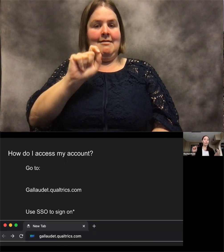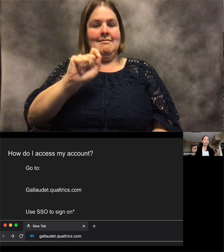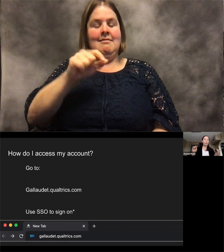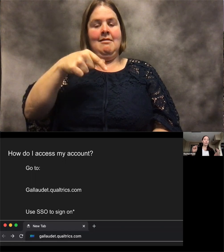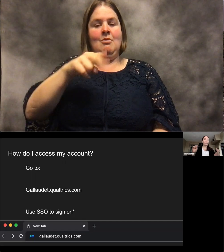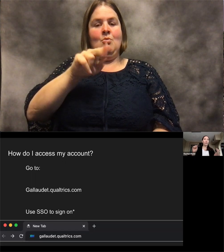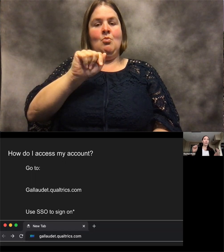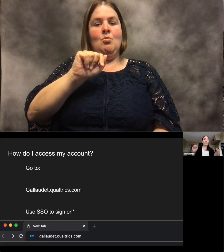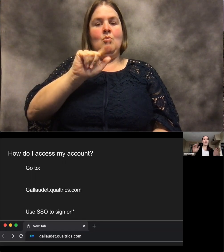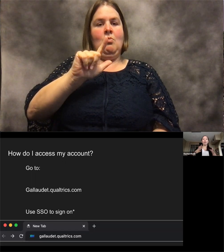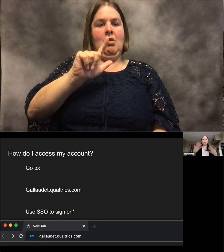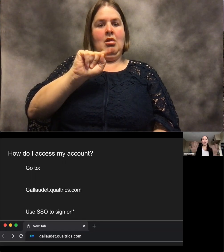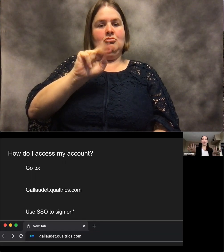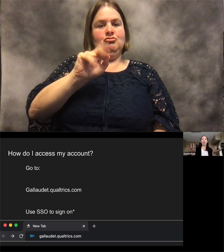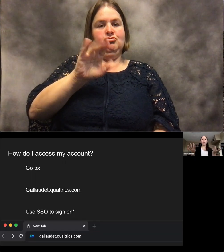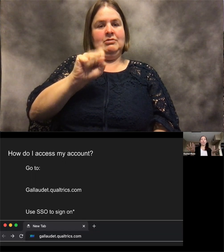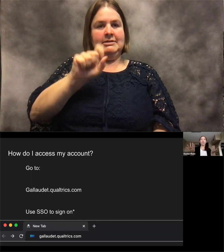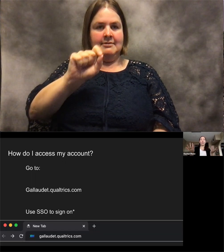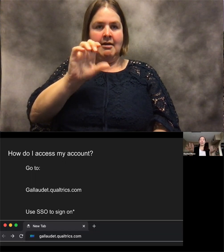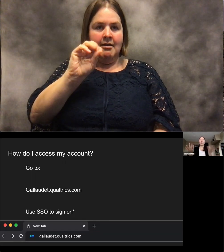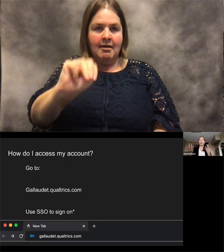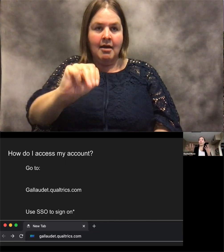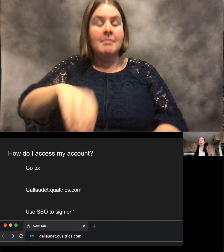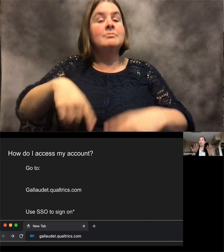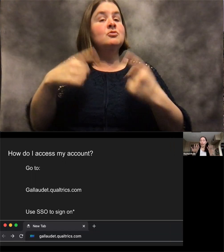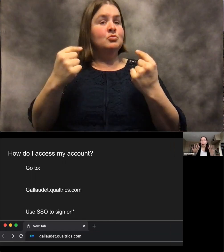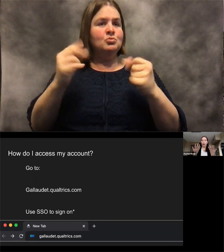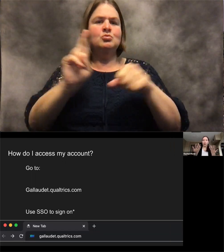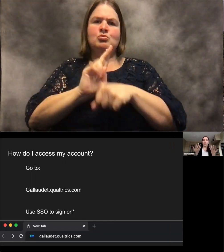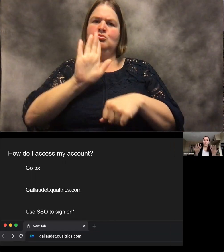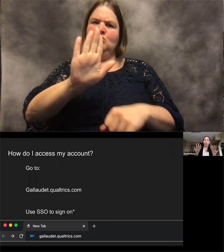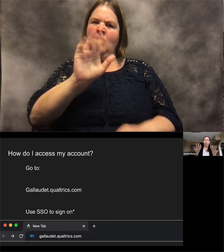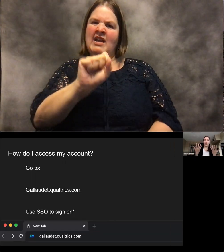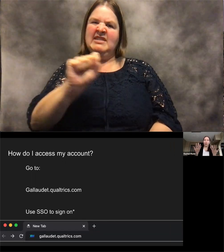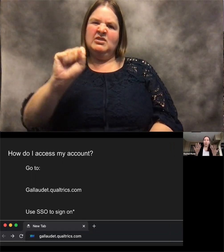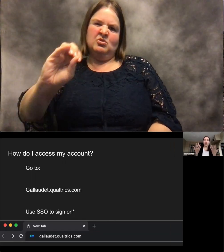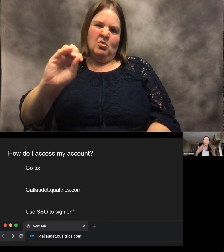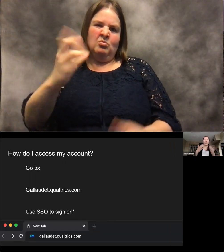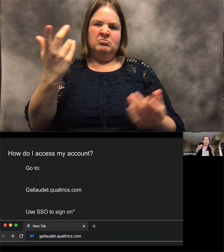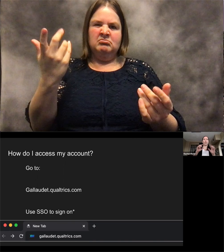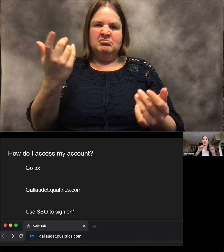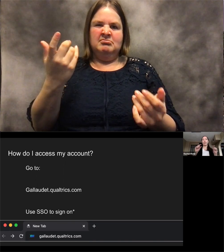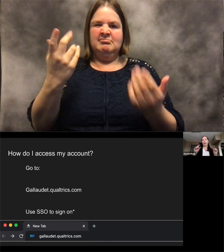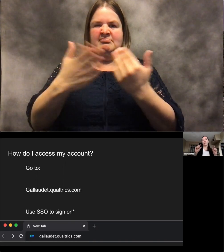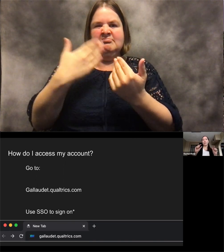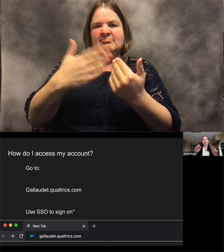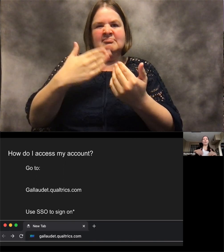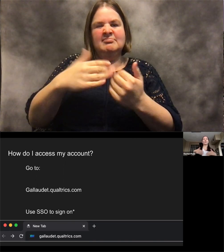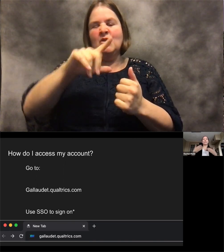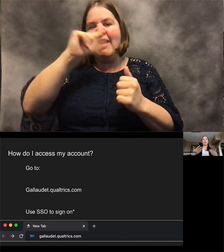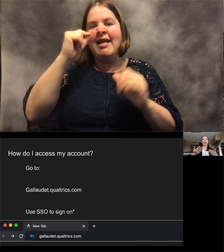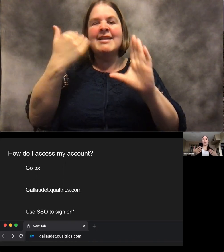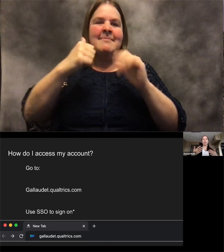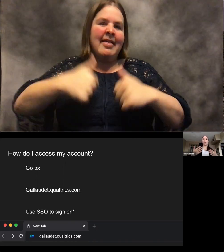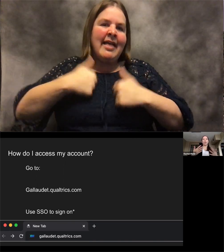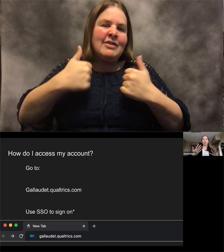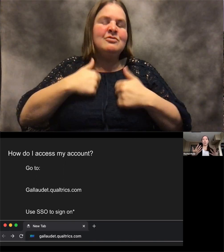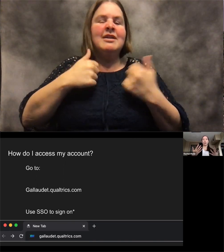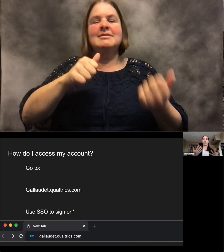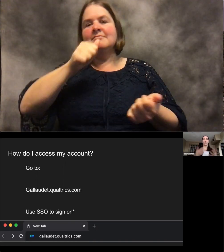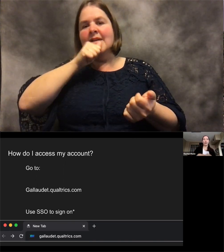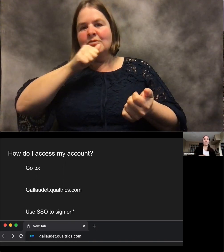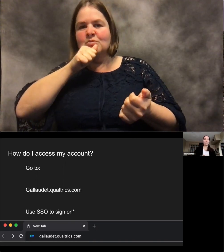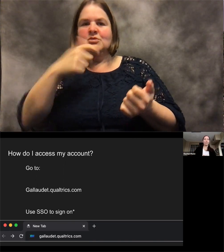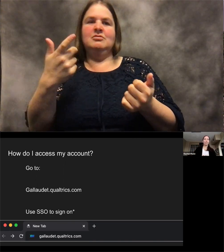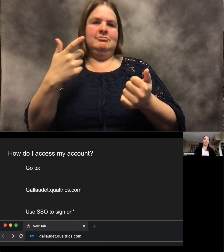gallaudet.qualtrics.com, and you're simply going to use your single sign-on credentials, which is your Gallaudet email address and password, in